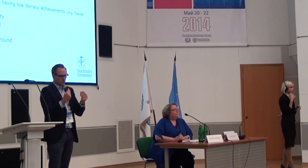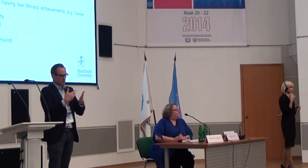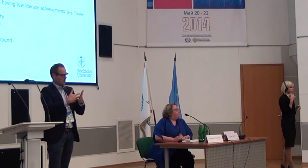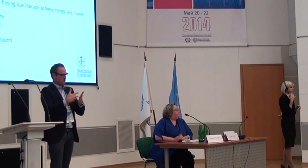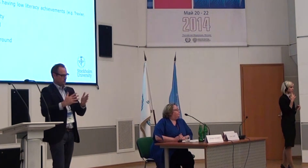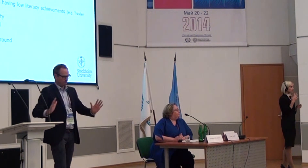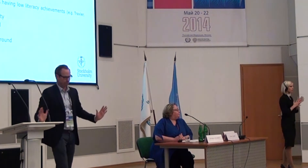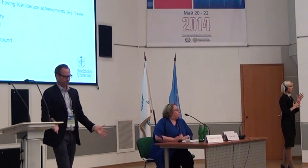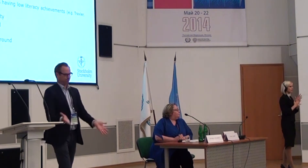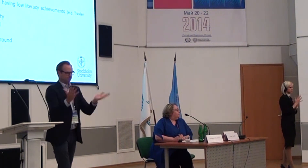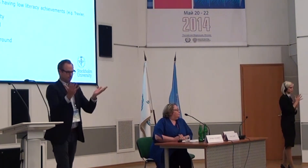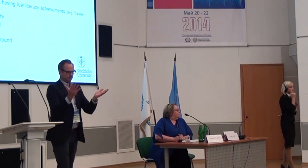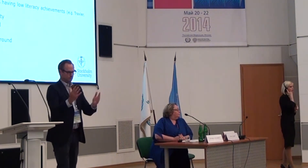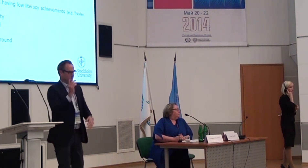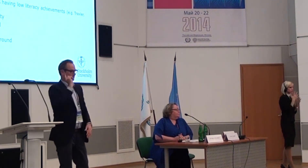So,